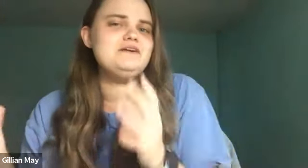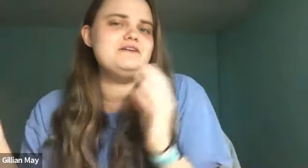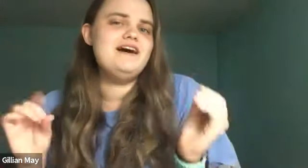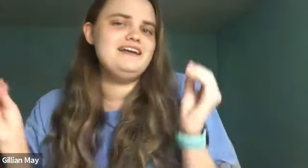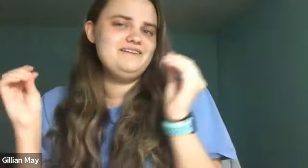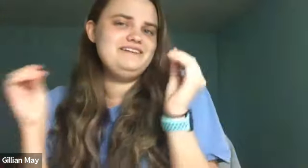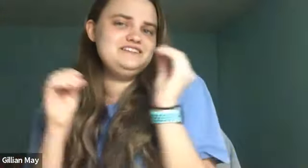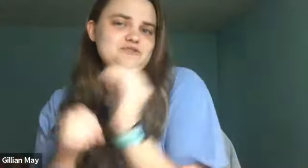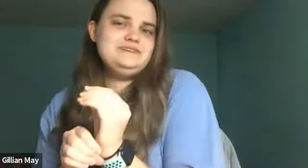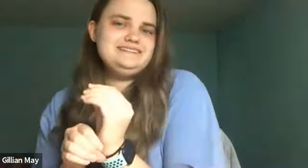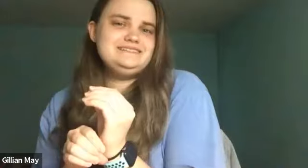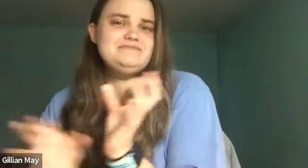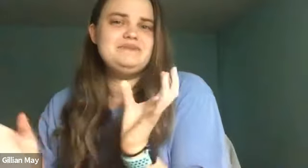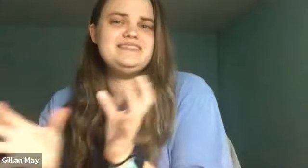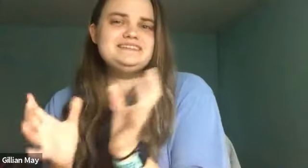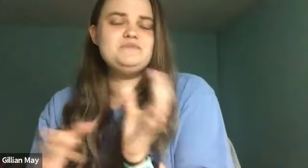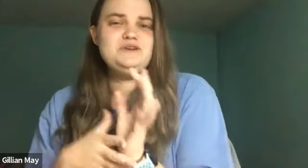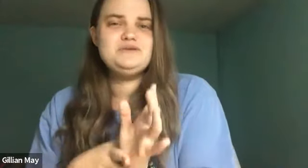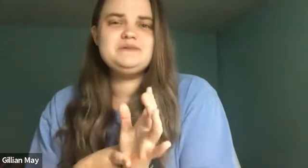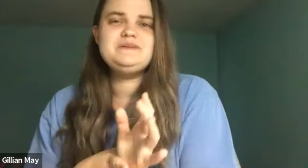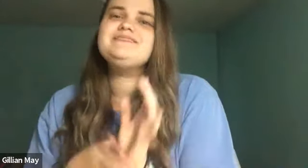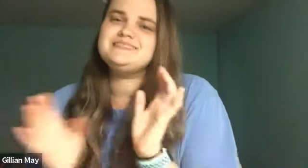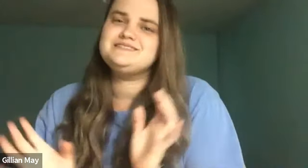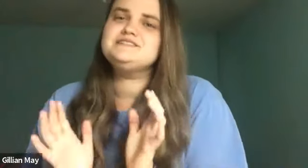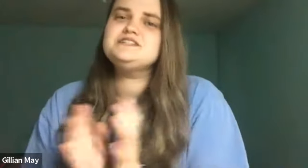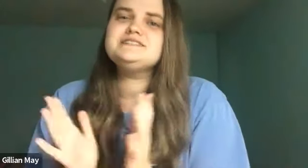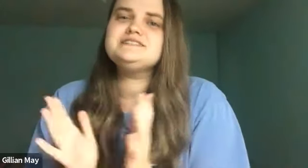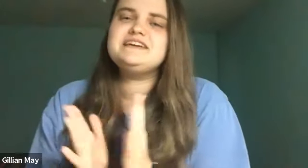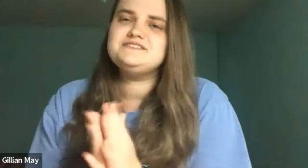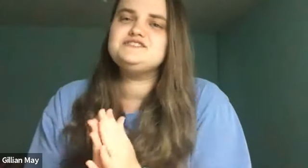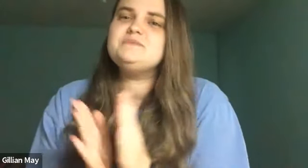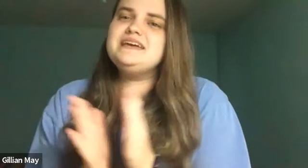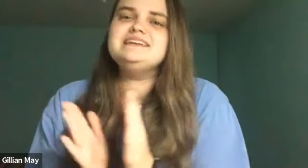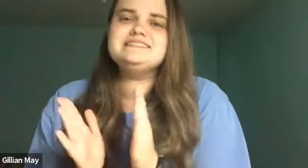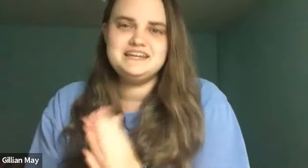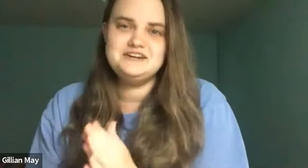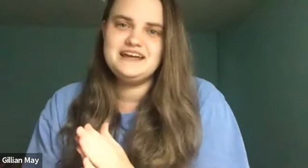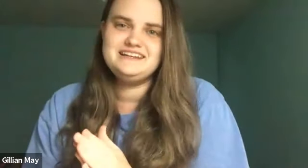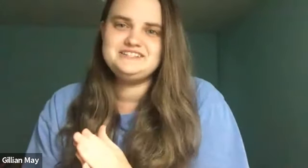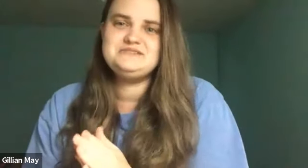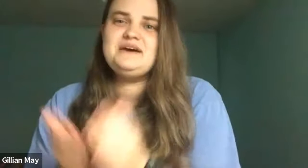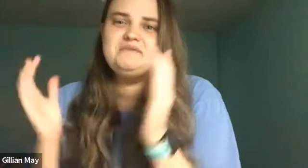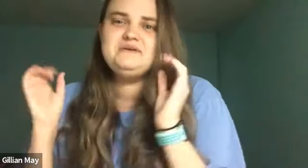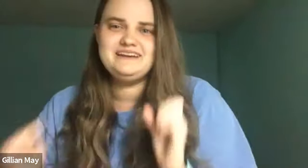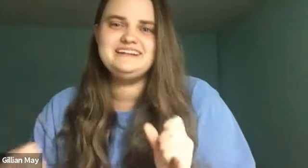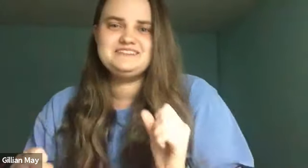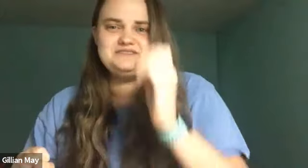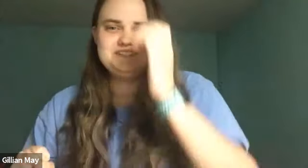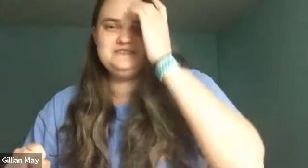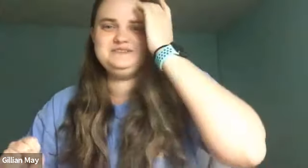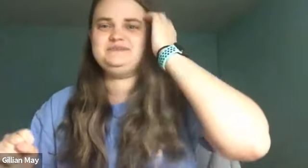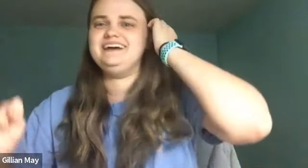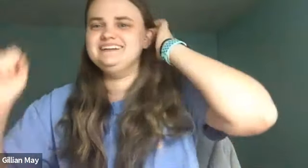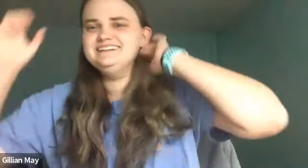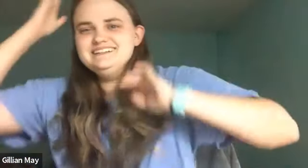are not already joined by the time we normally meet, that just safe to assume it is an internet issue and we will get it solved as soon as we can. You